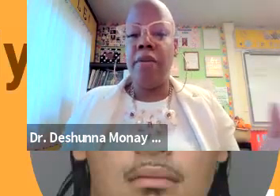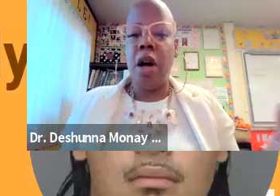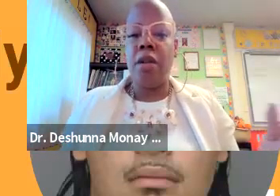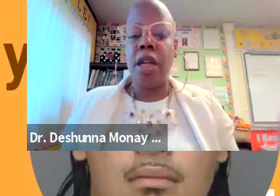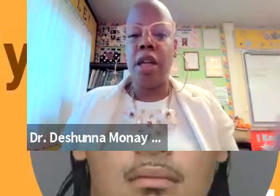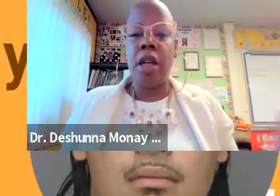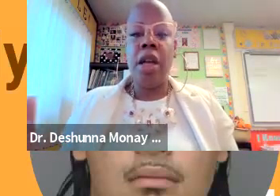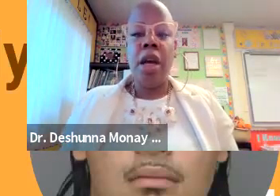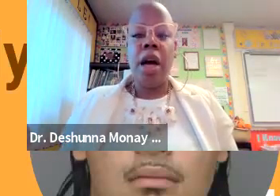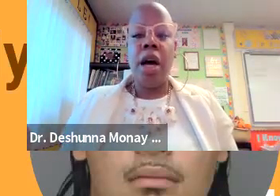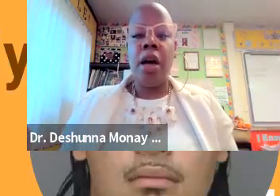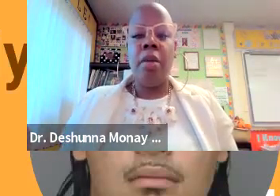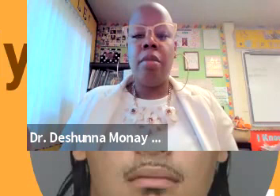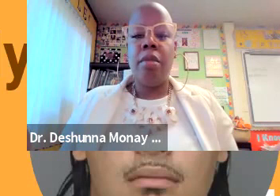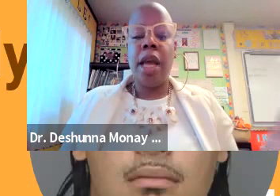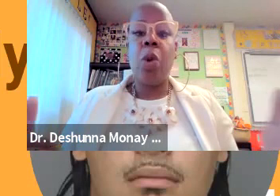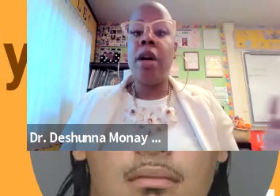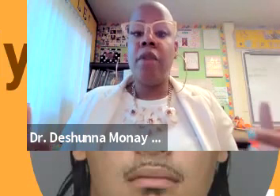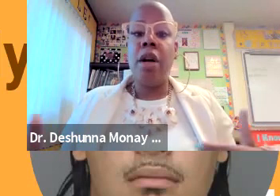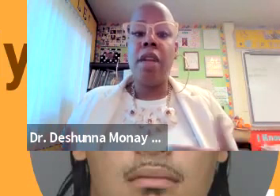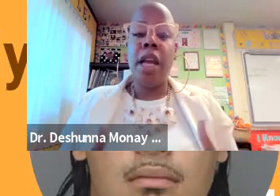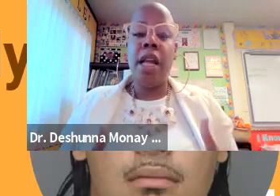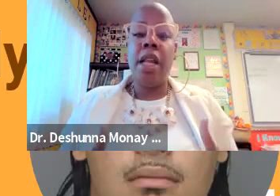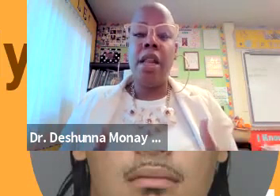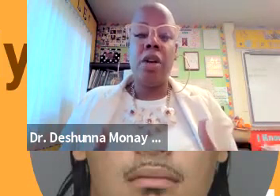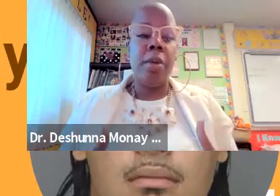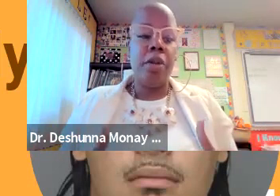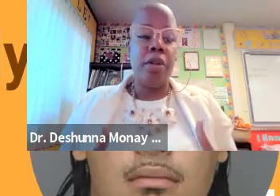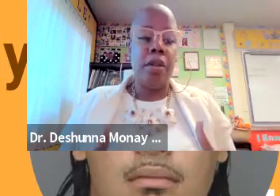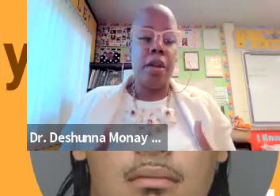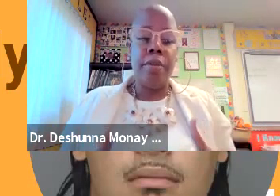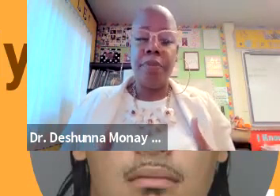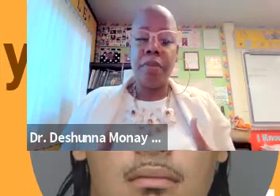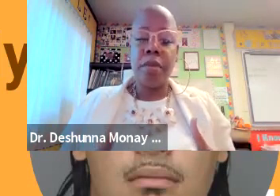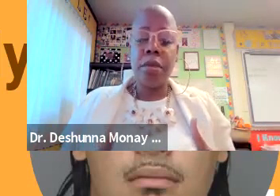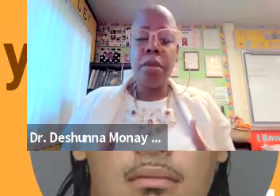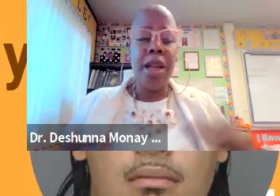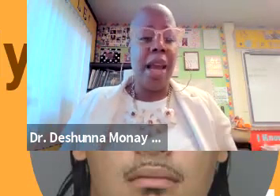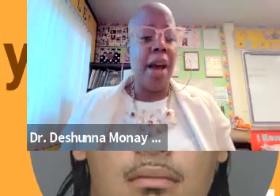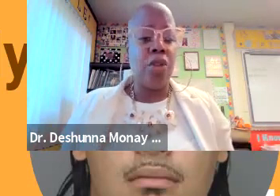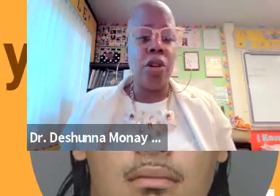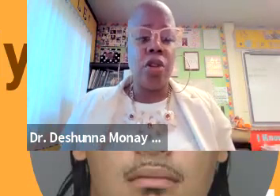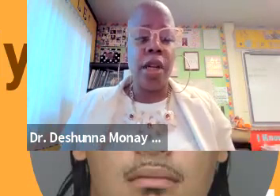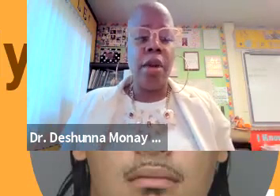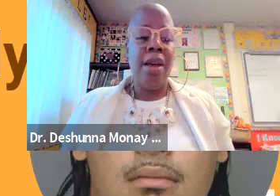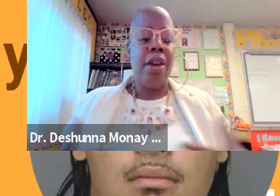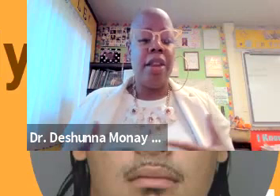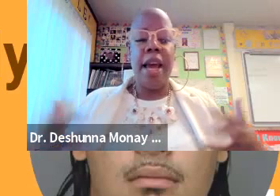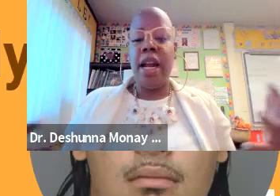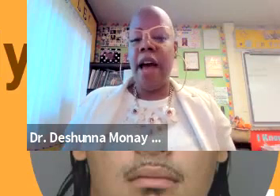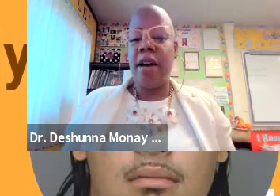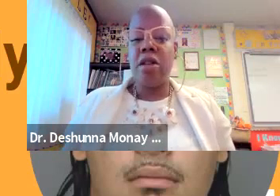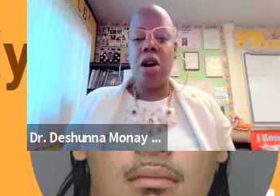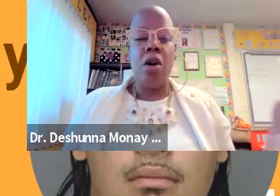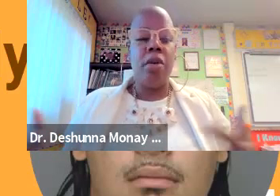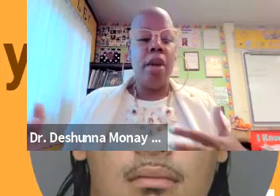they're involved in they were involved in the criminal system. They have children, they're the